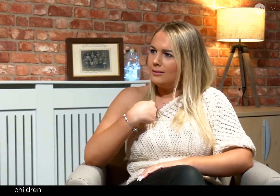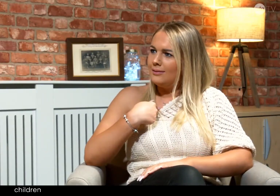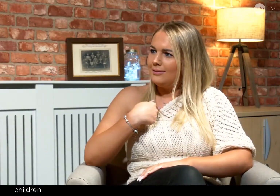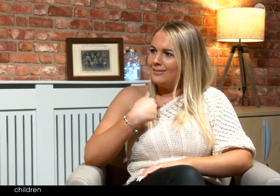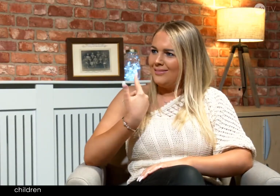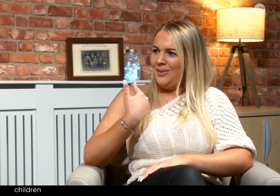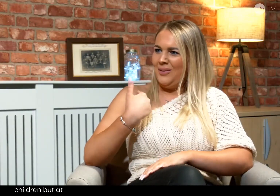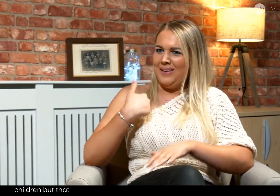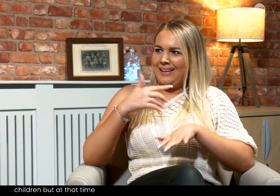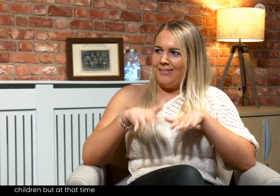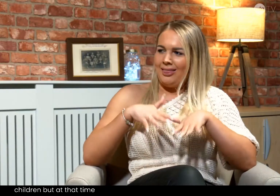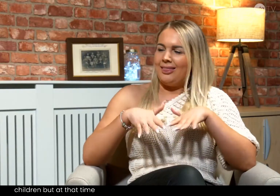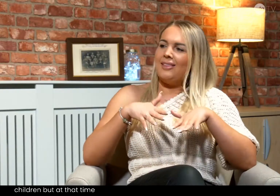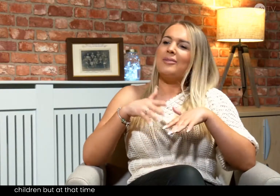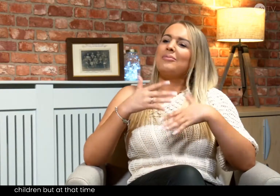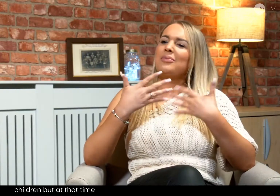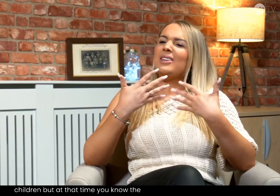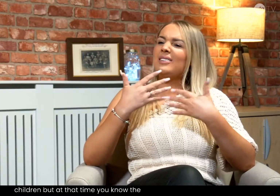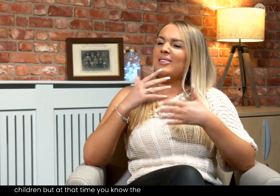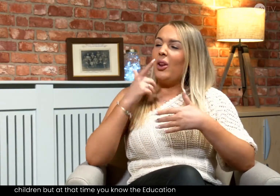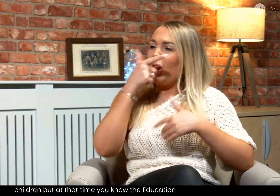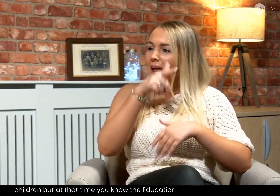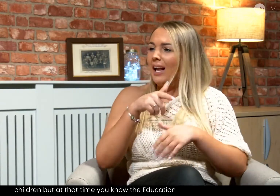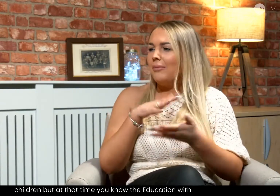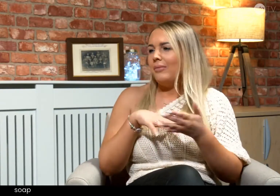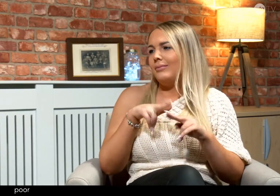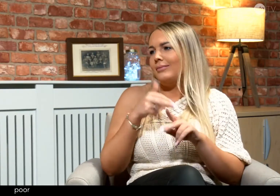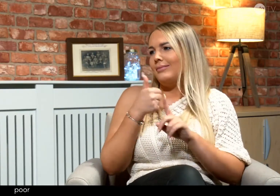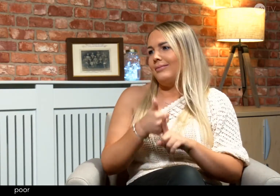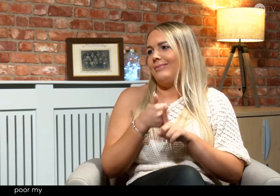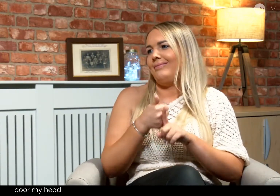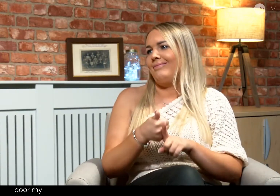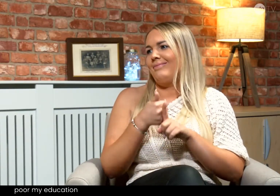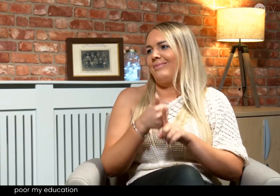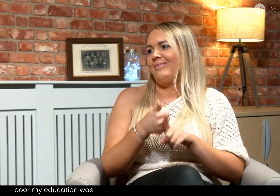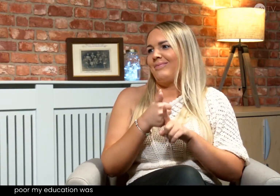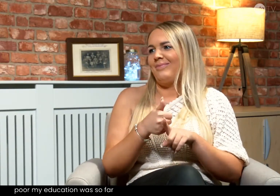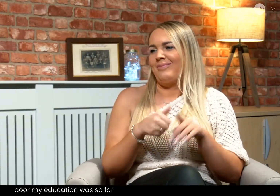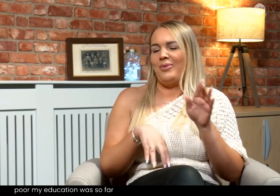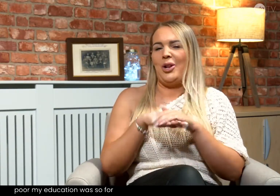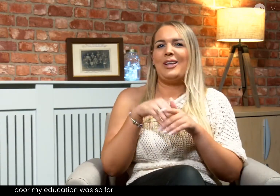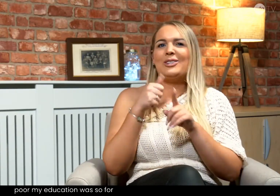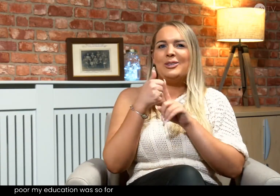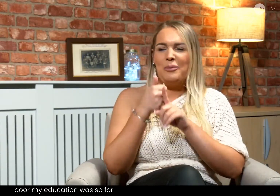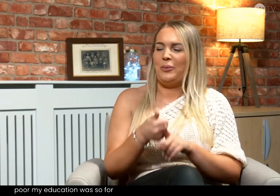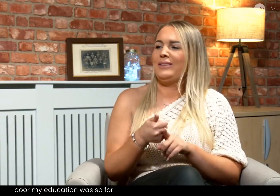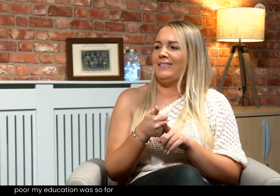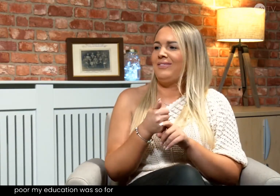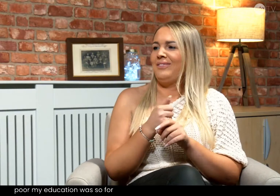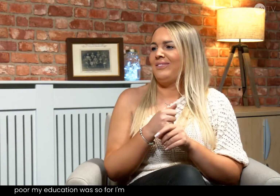you know, the education was so poor. My education was so poor. I'm so grateful for the support that I got.